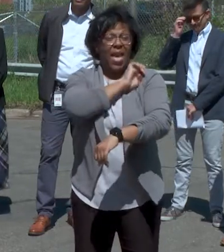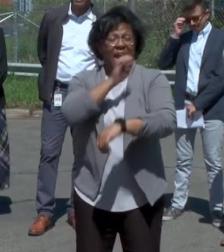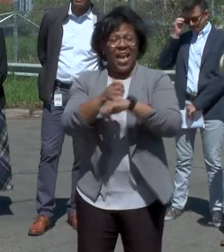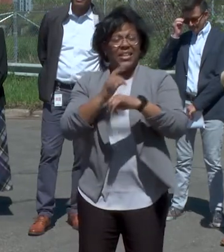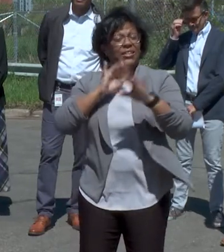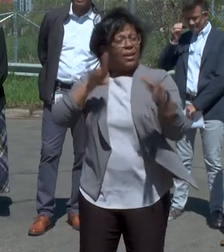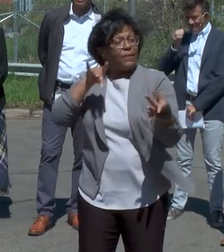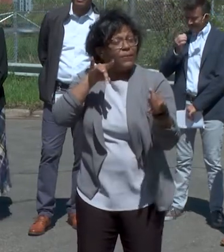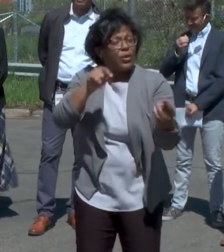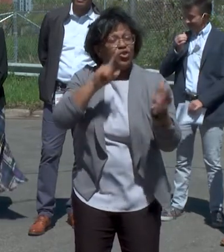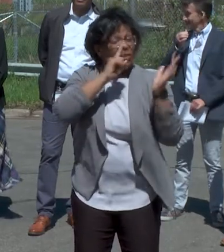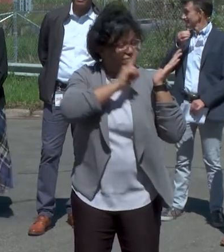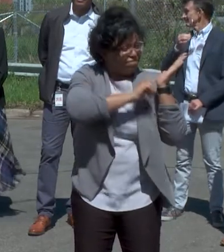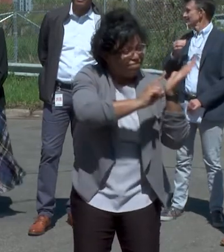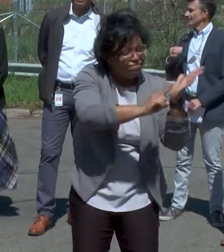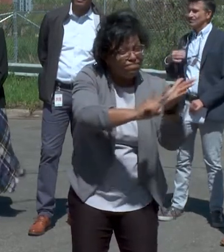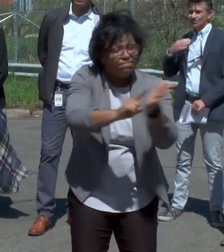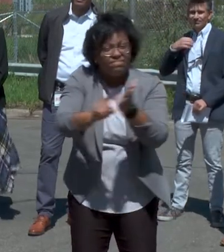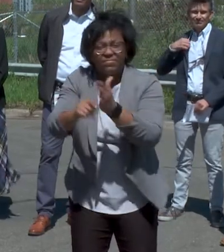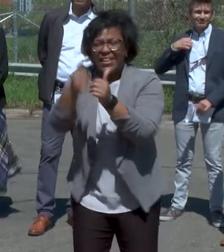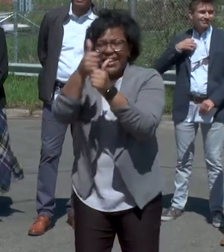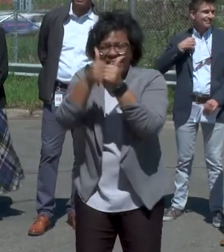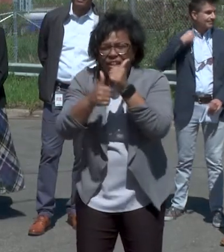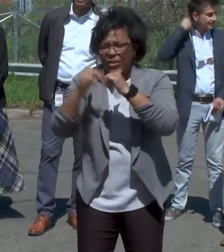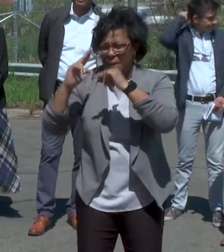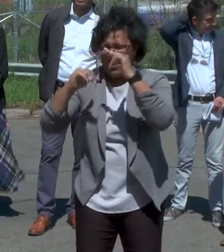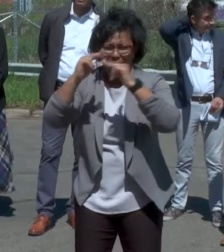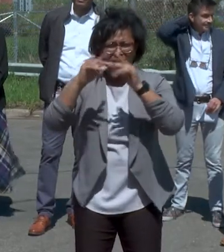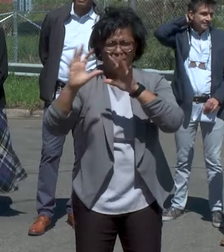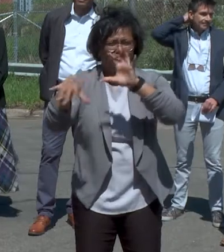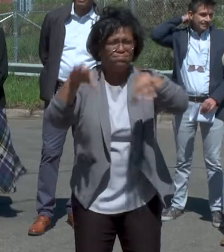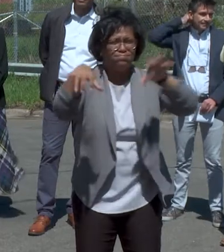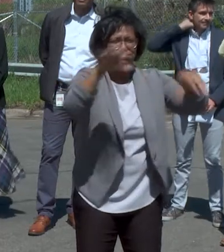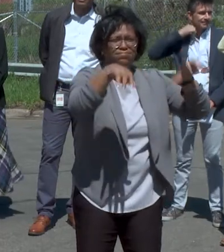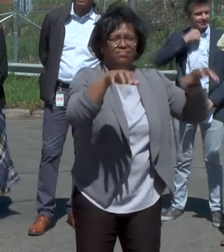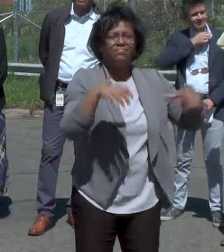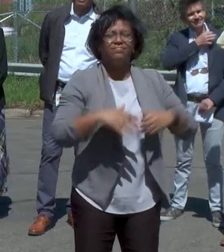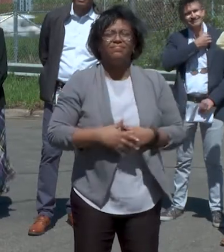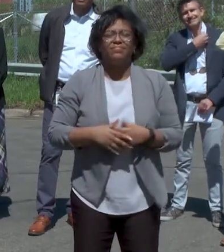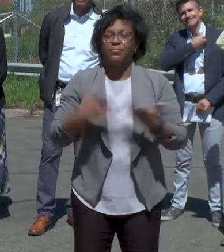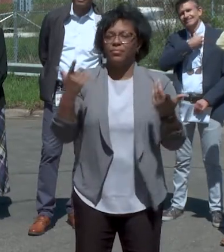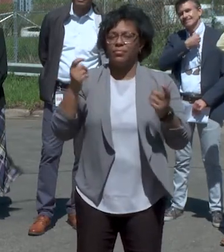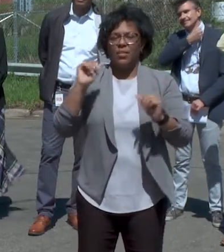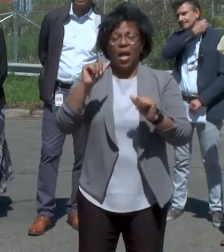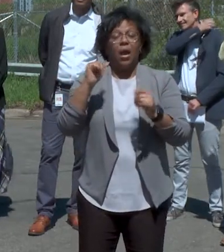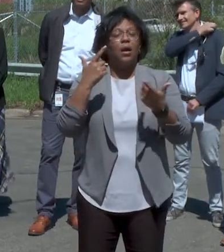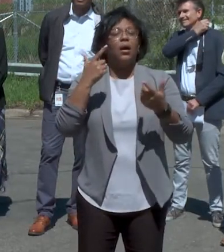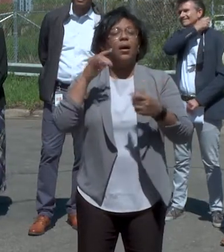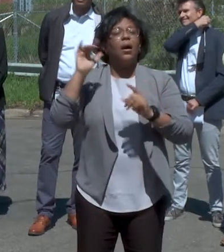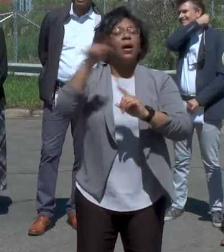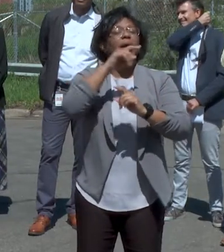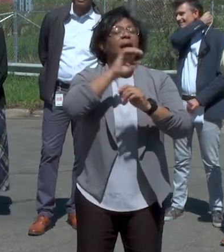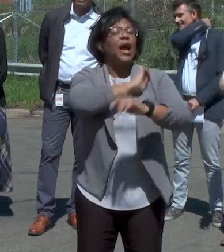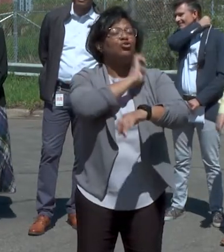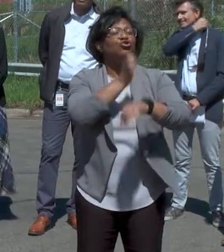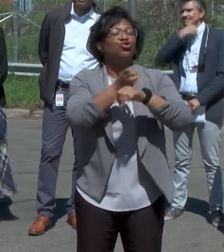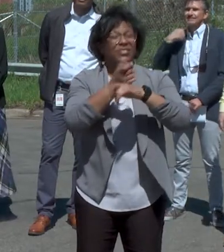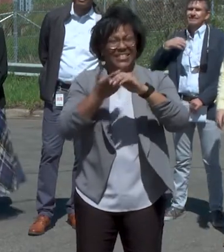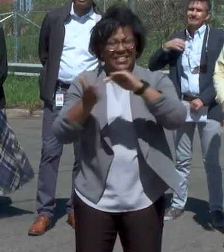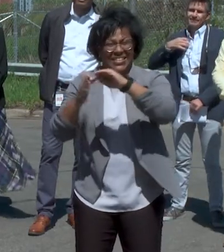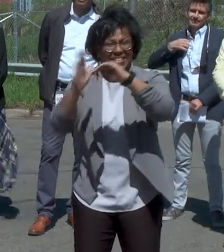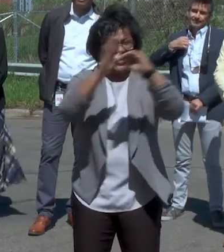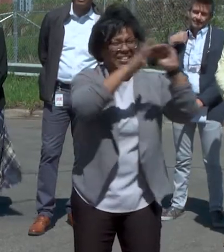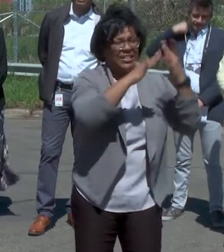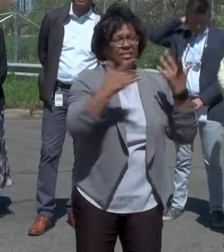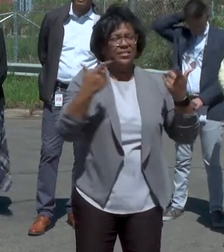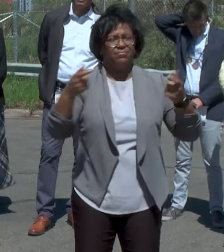our operations centers, and other major energy-consuming buildings. We've improved and expanded citywide